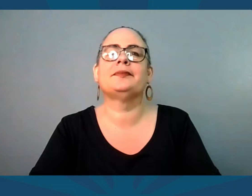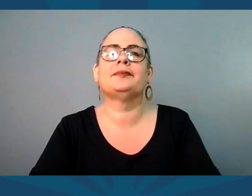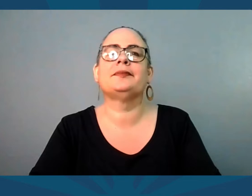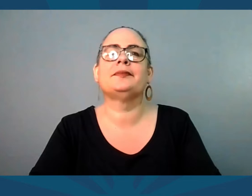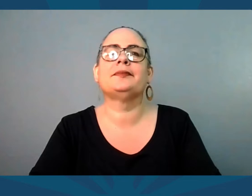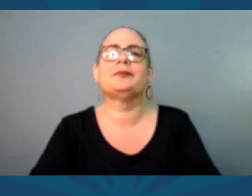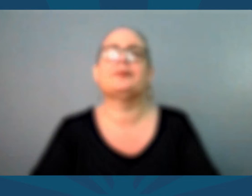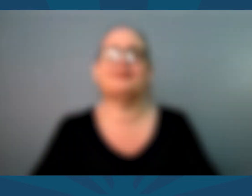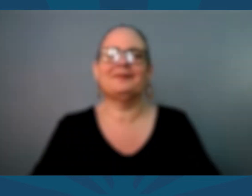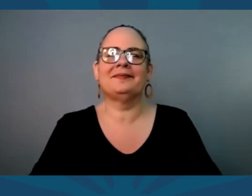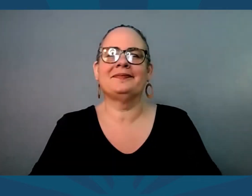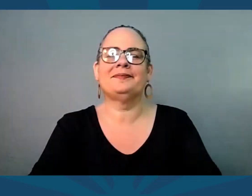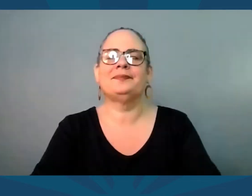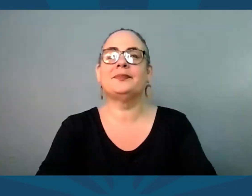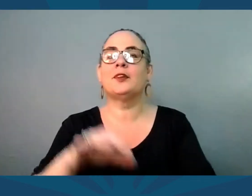azcleanelections.gov/register-to-vote.